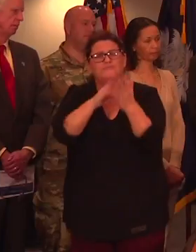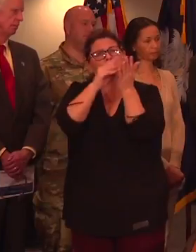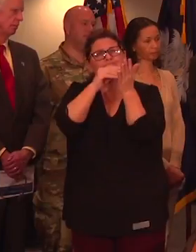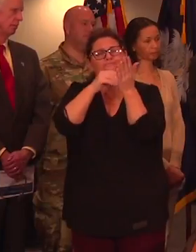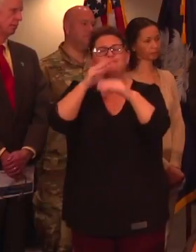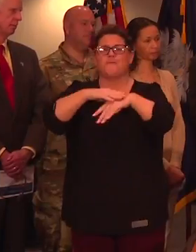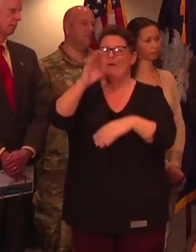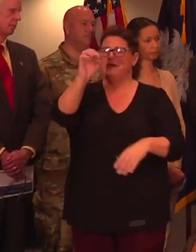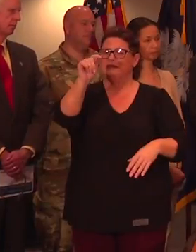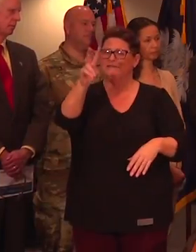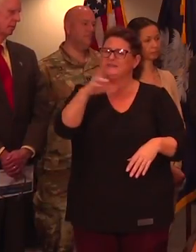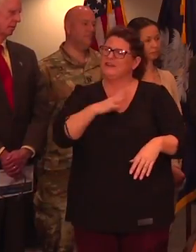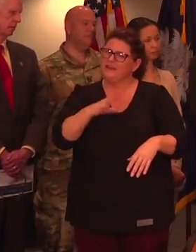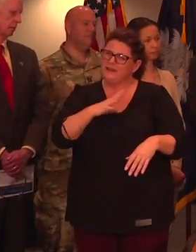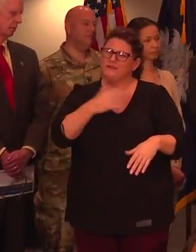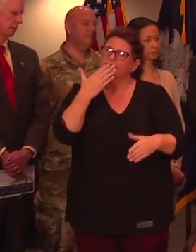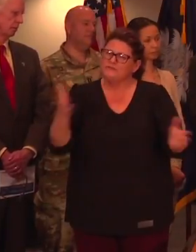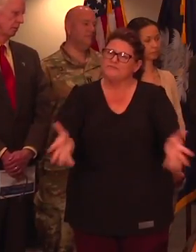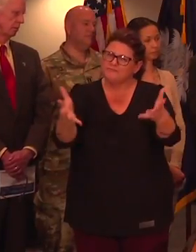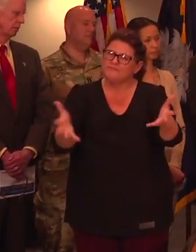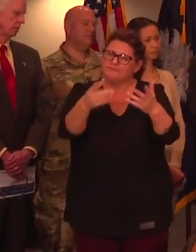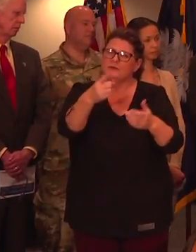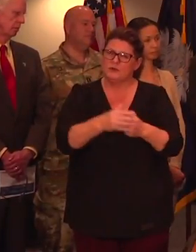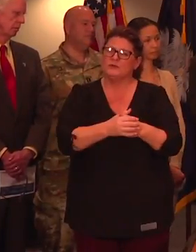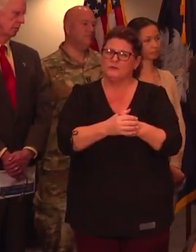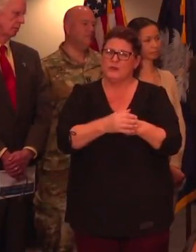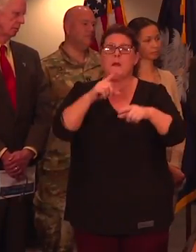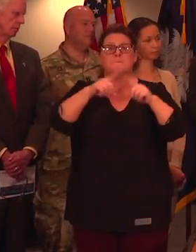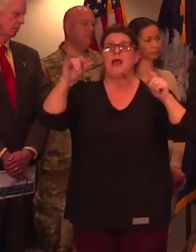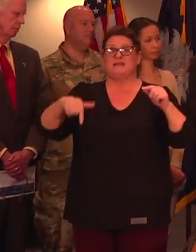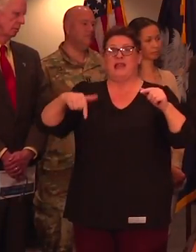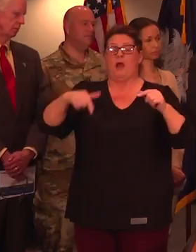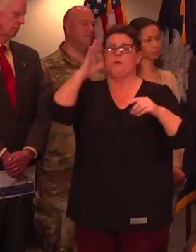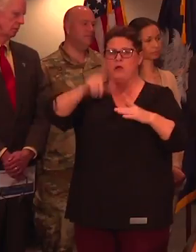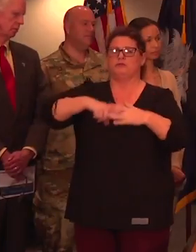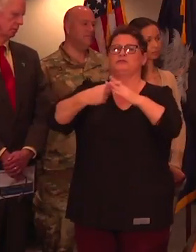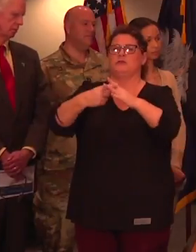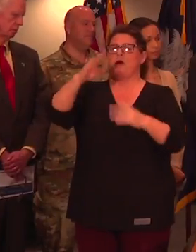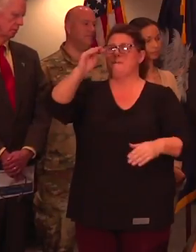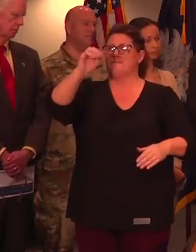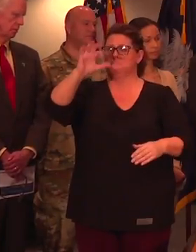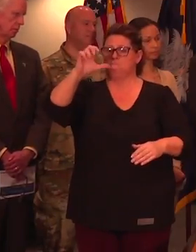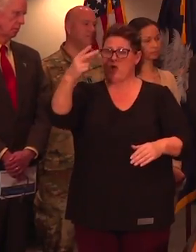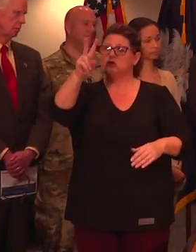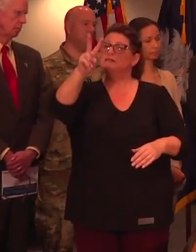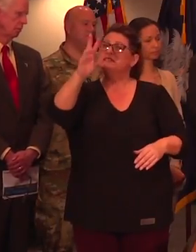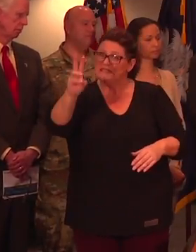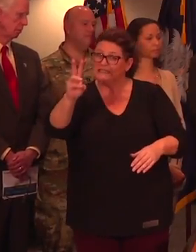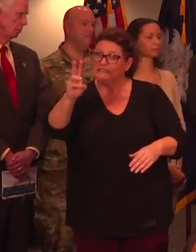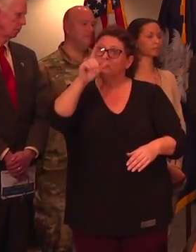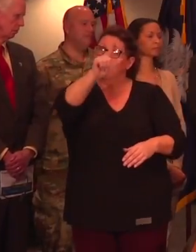are some times there where content material is given, but that will be extended beginning March